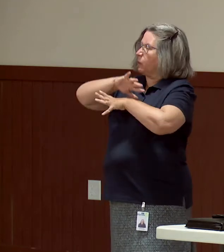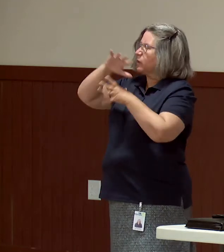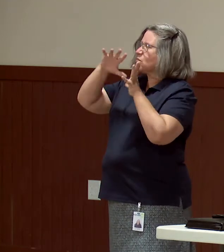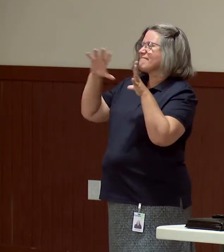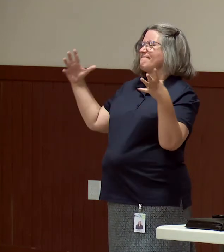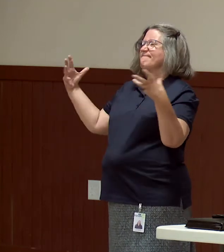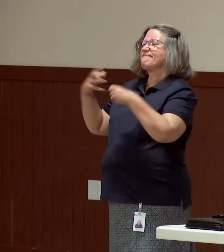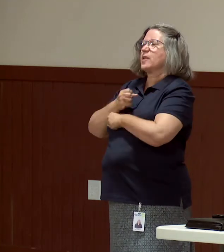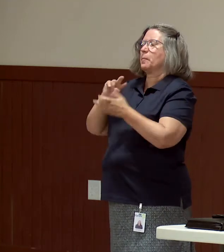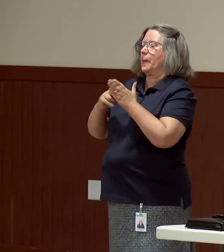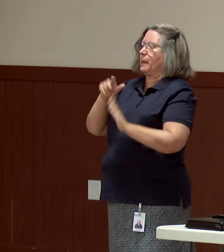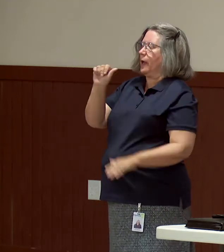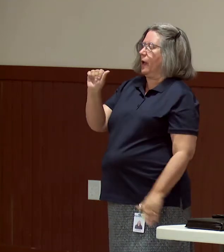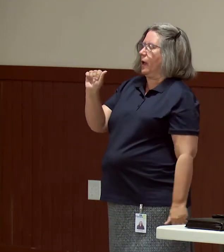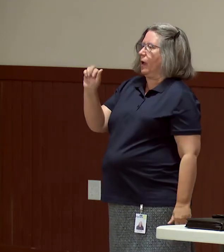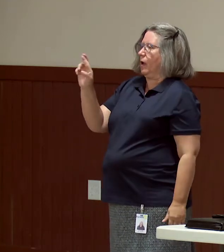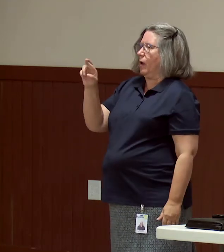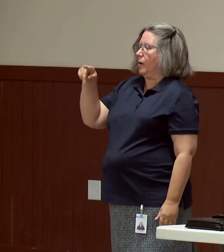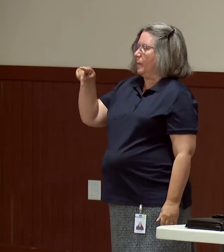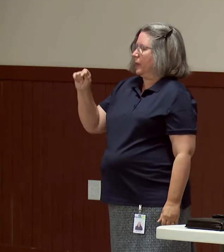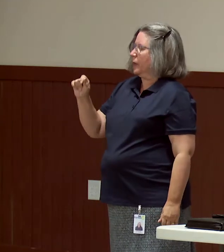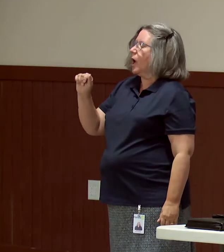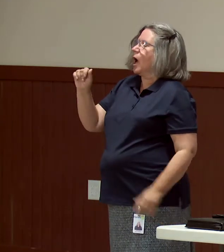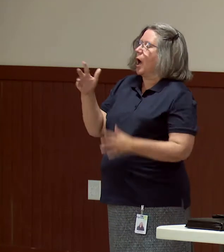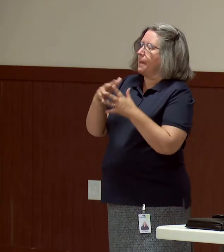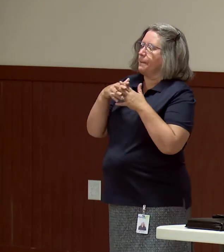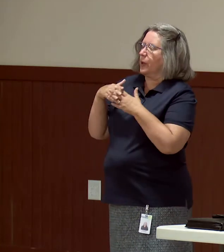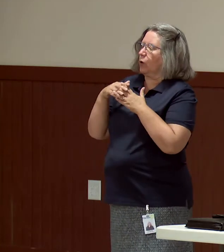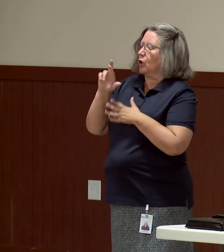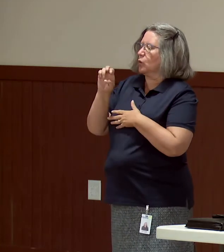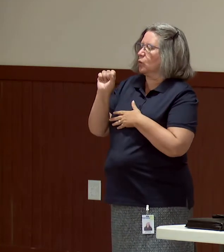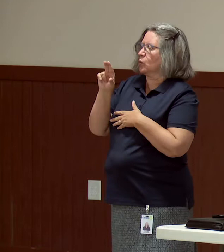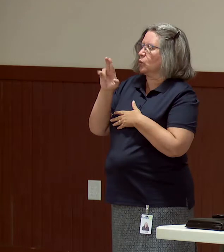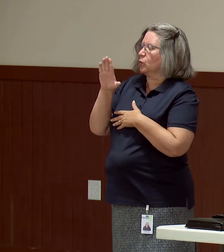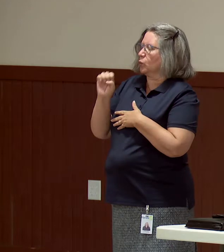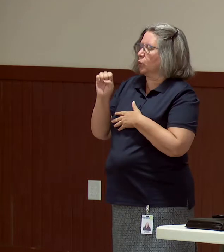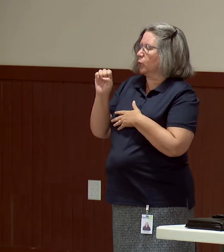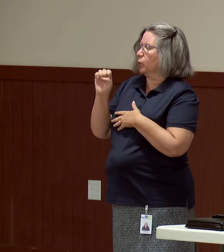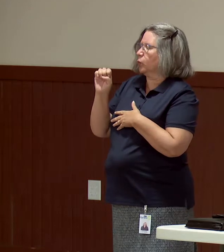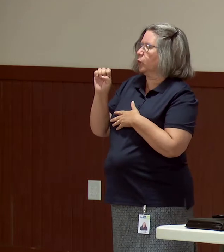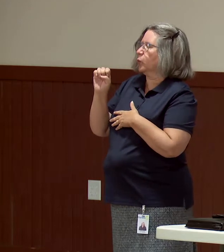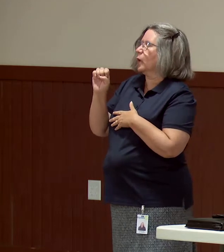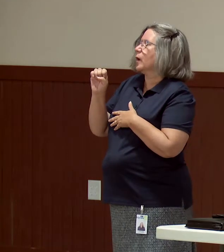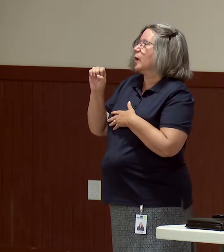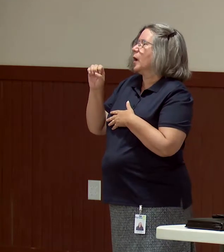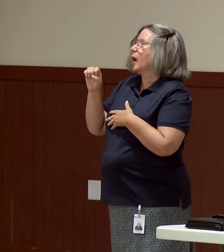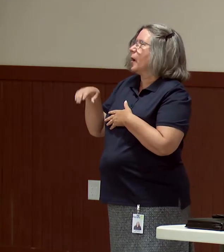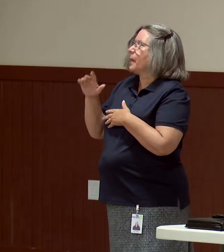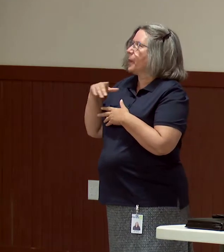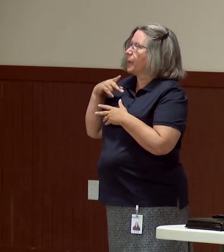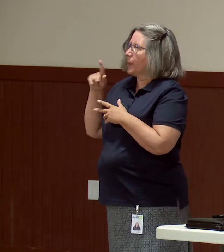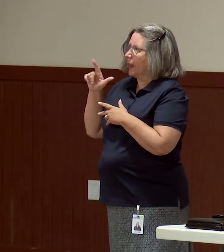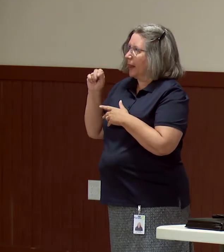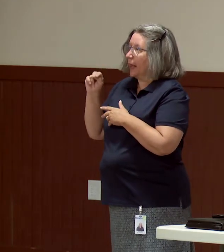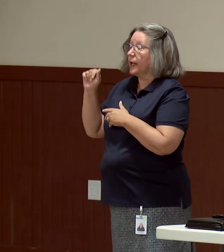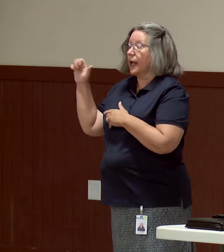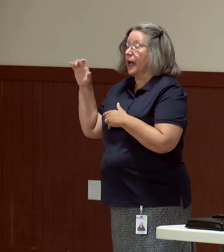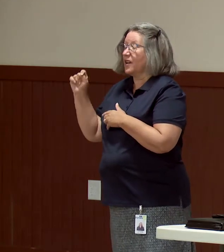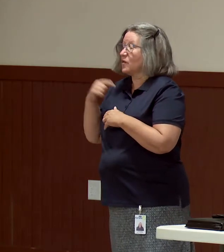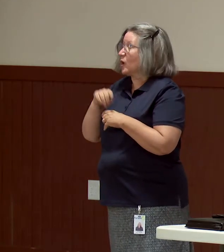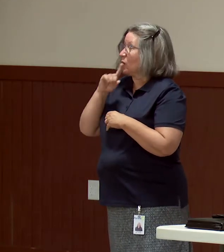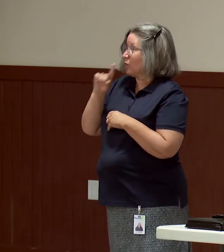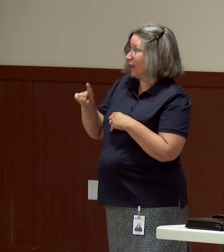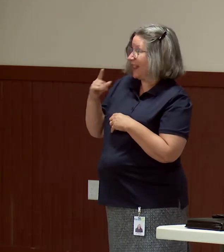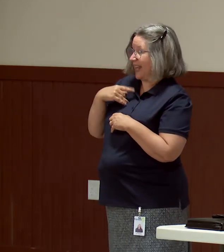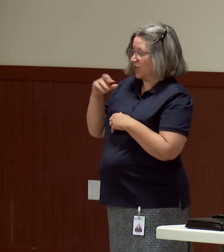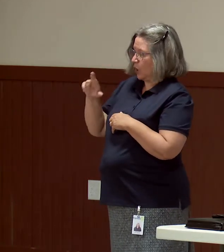$1.9 trillion relief package. And I want to be deliberate about using the word relief because it's just that. It's not meant to be a stimulus